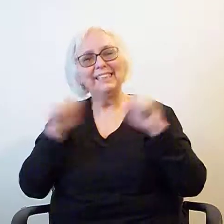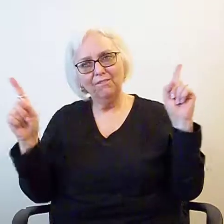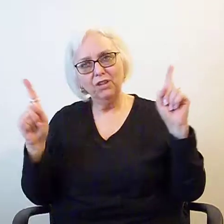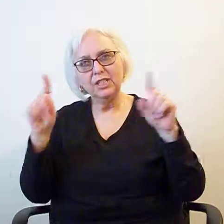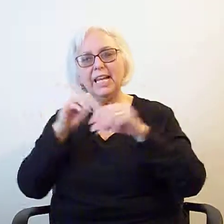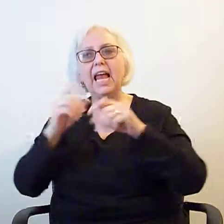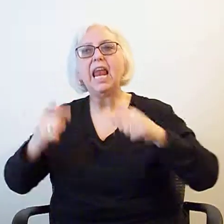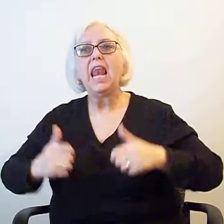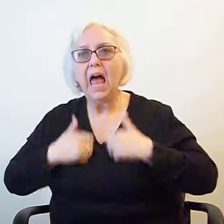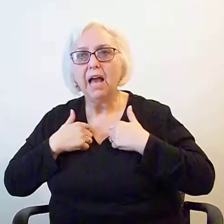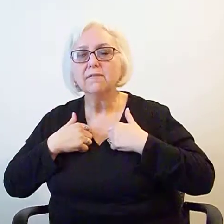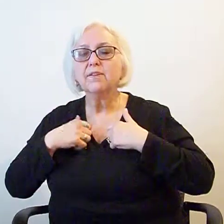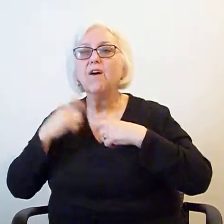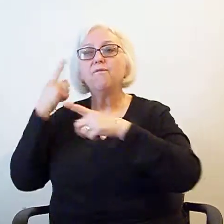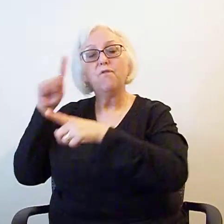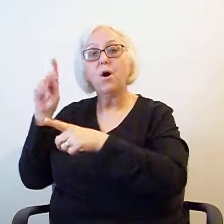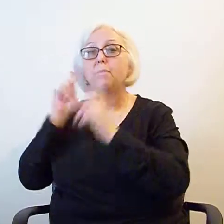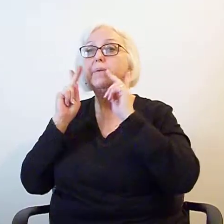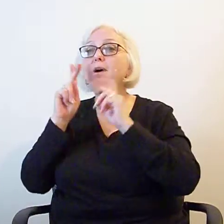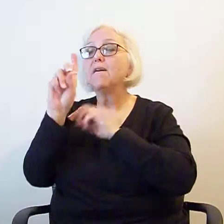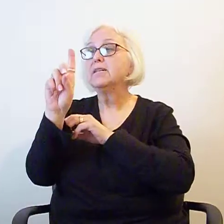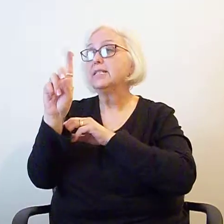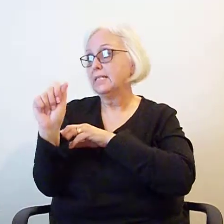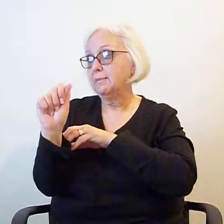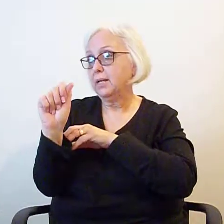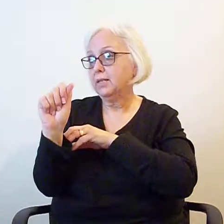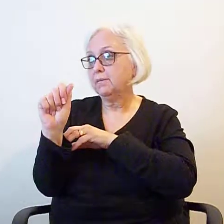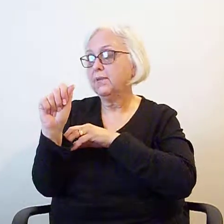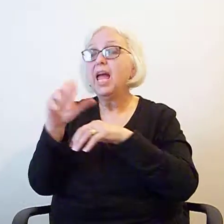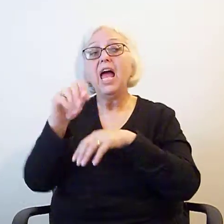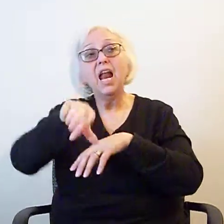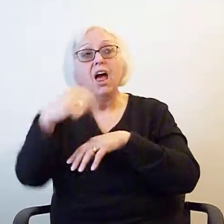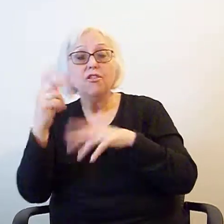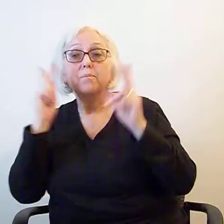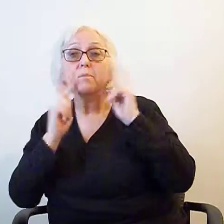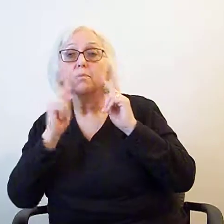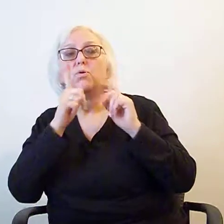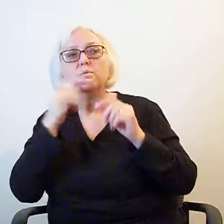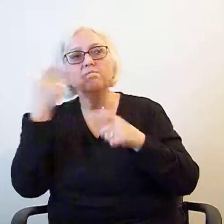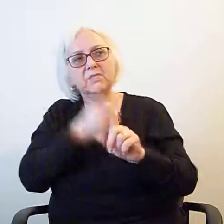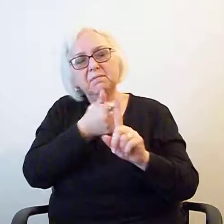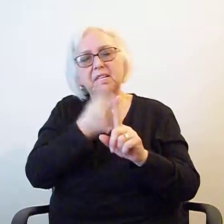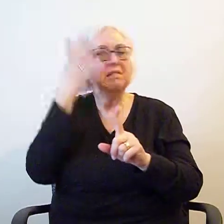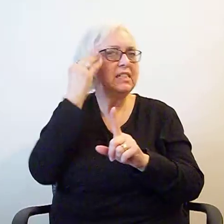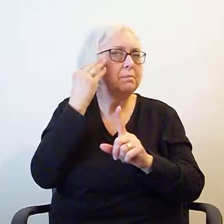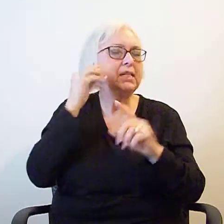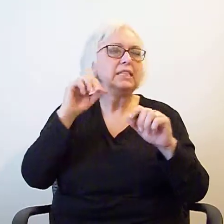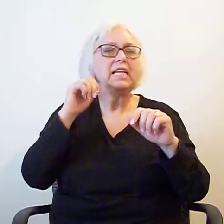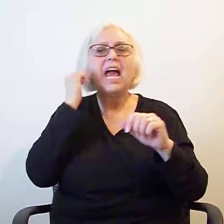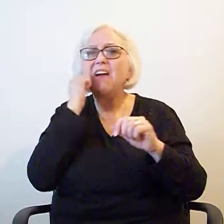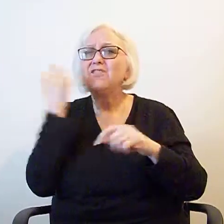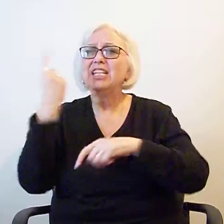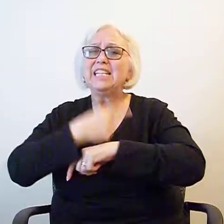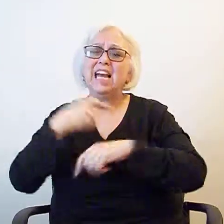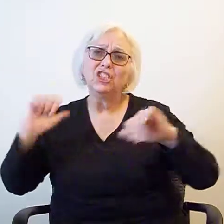with disabilities and others who are experiencing daily challenges by